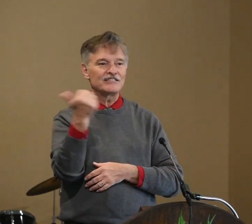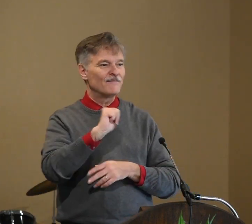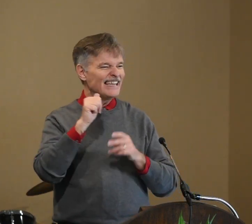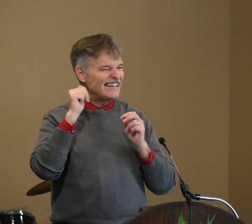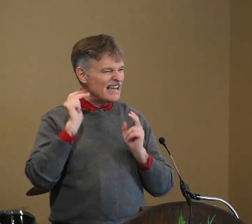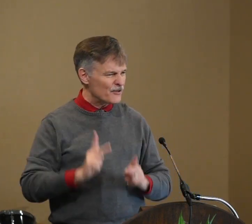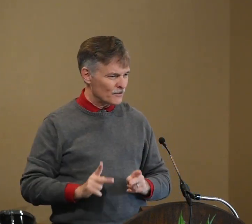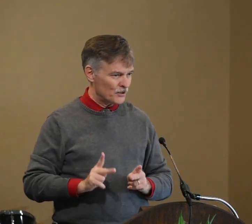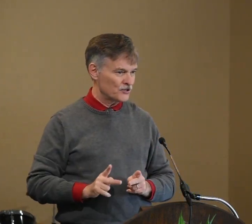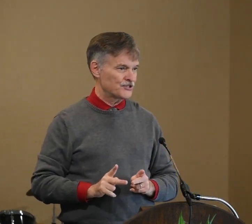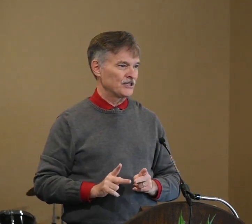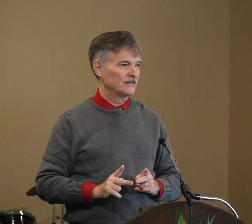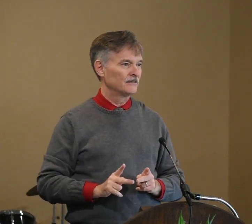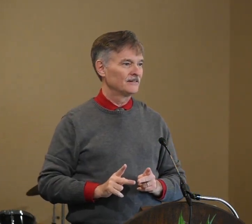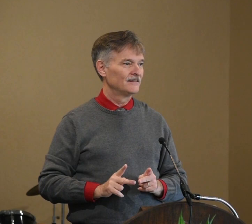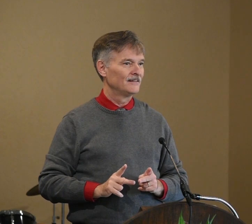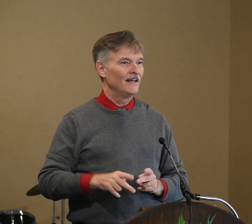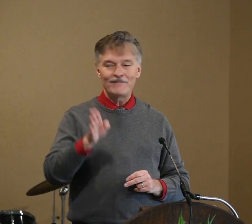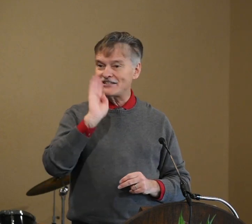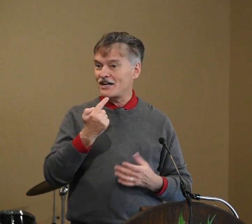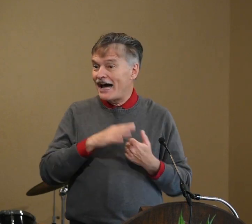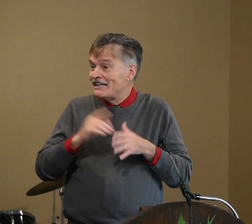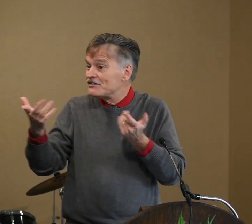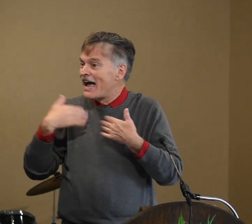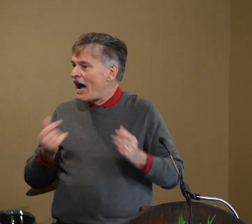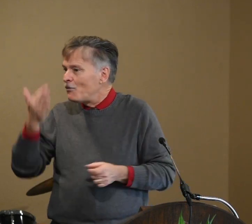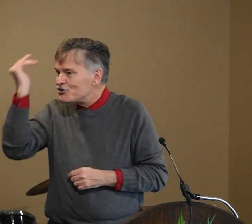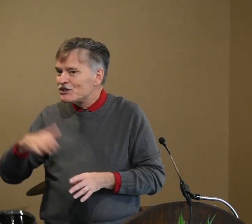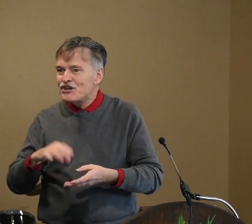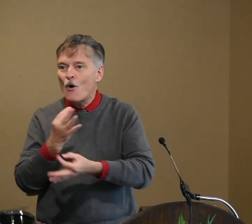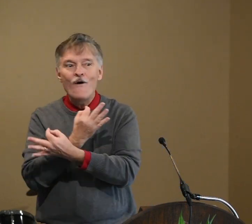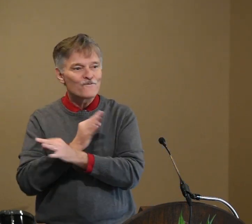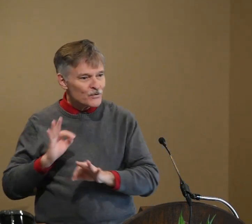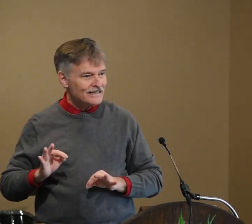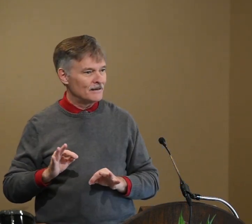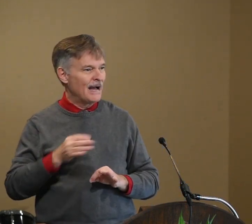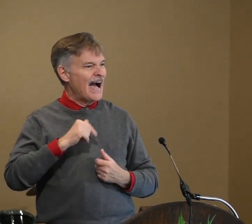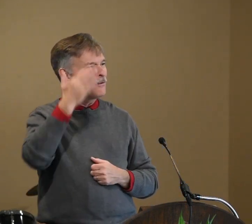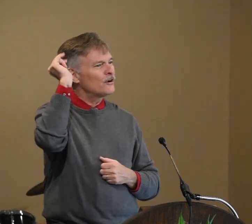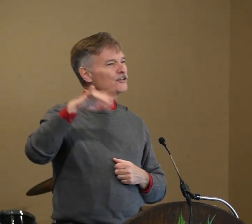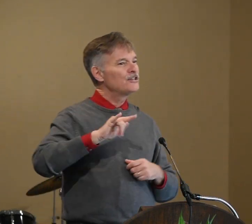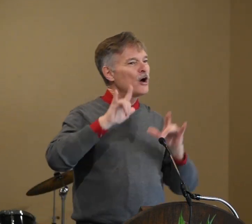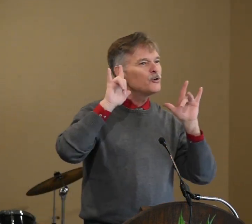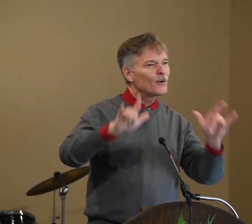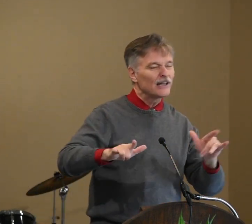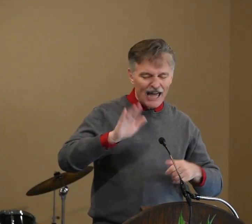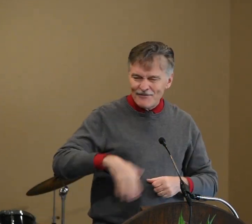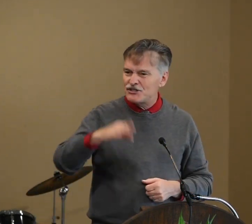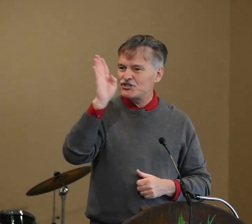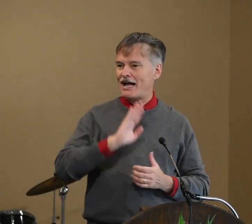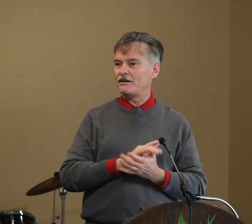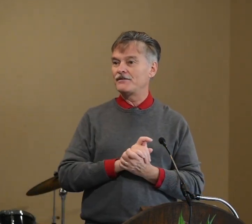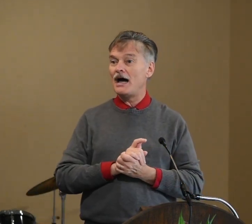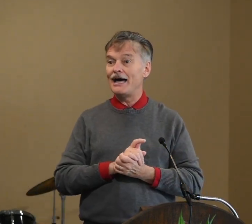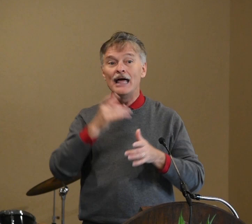of any other person. That's God. He says, I want you to know freedom. I want you to know you're a loved child of God.